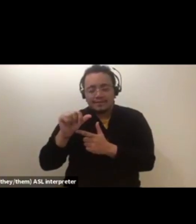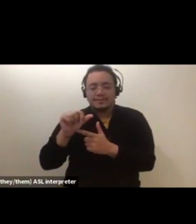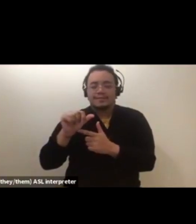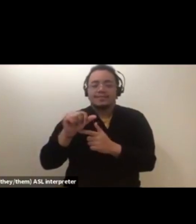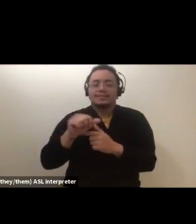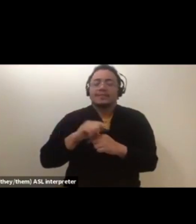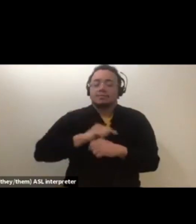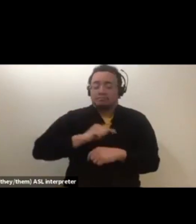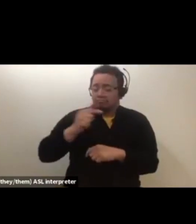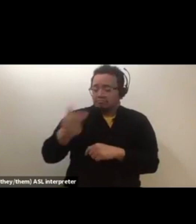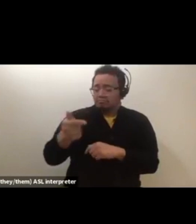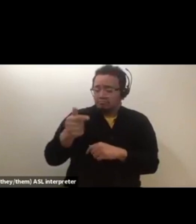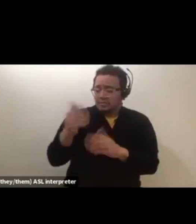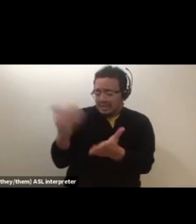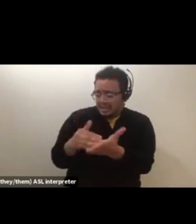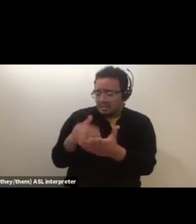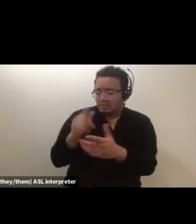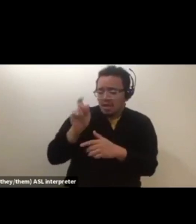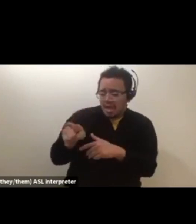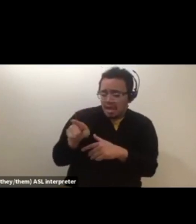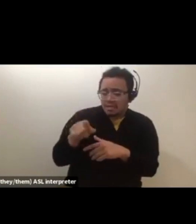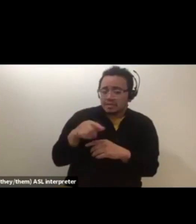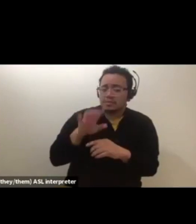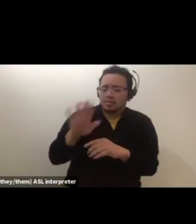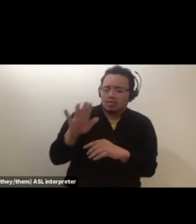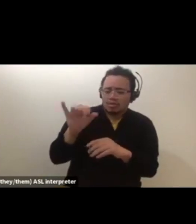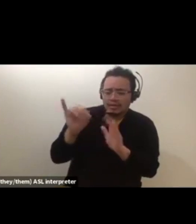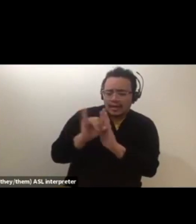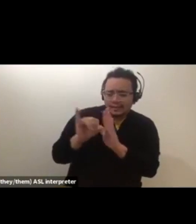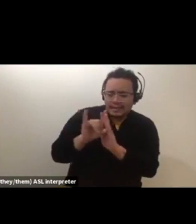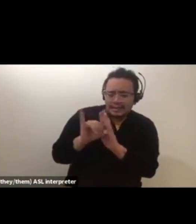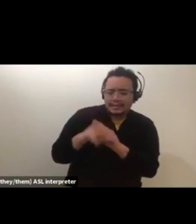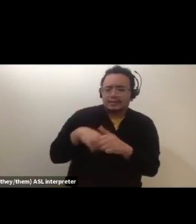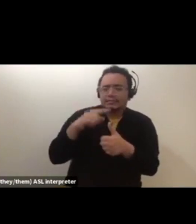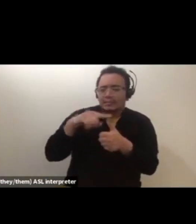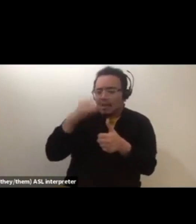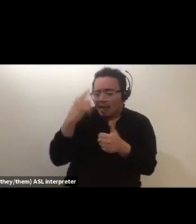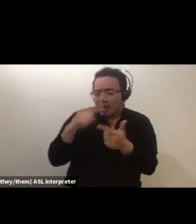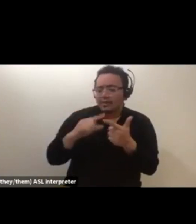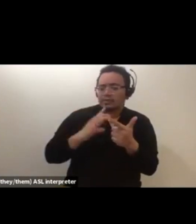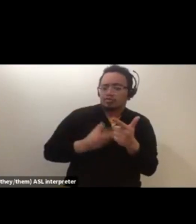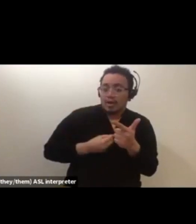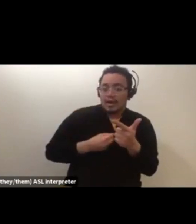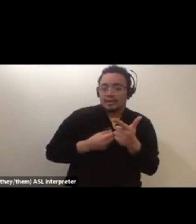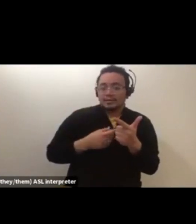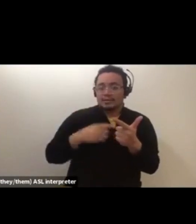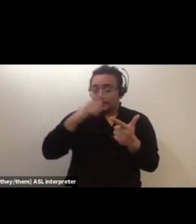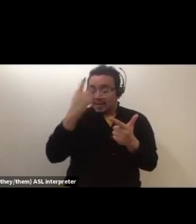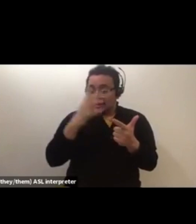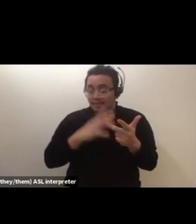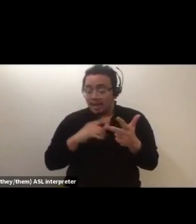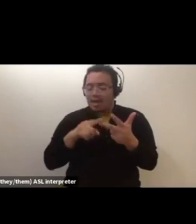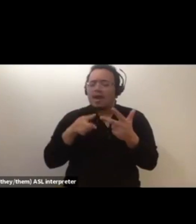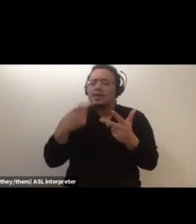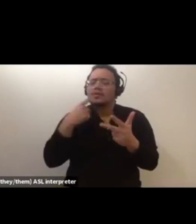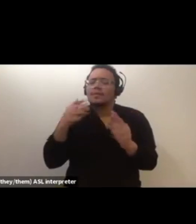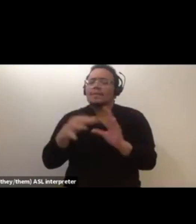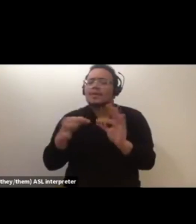Black, you're trans, and you're a Black man. And you mentioned Ahmaud.